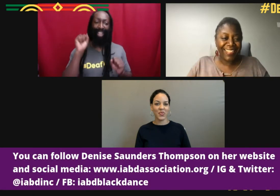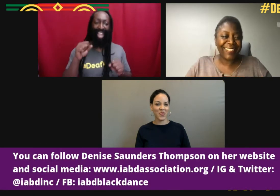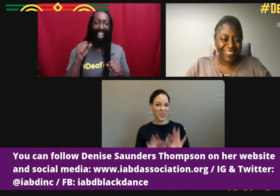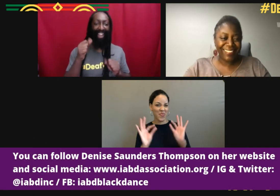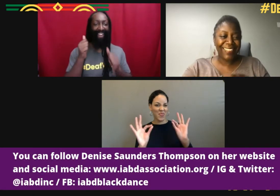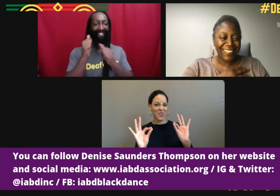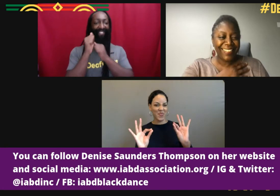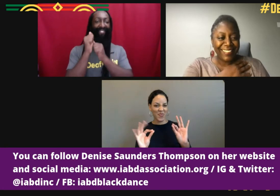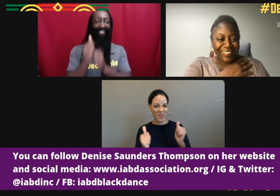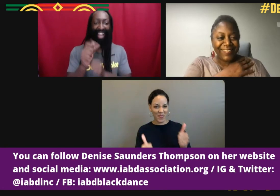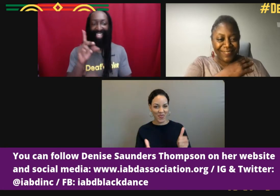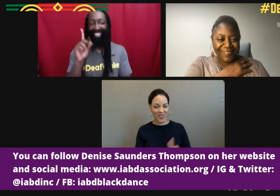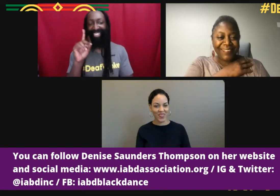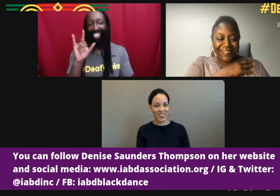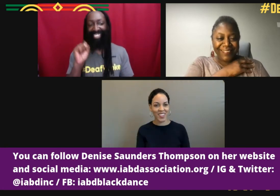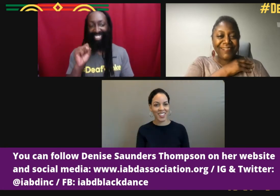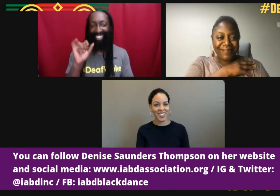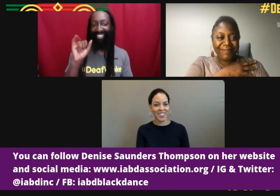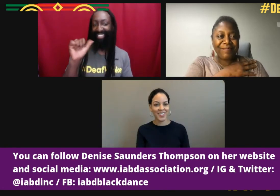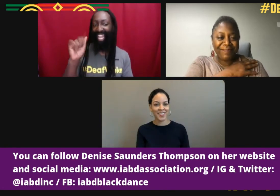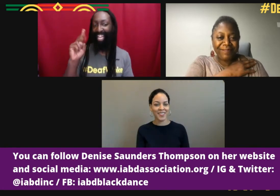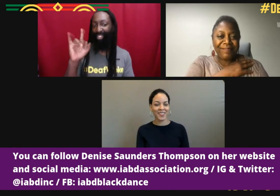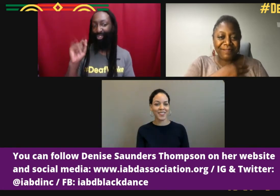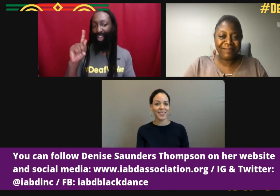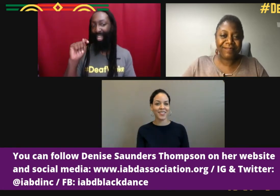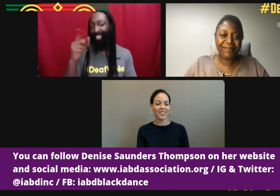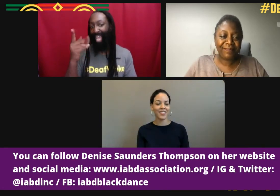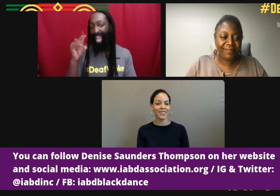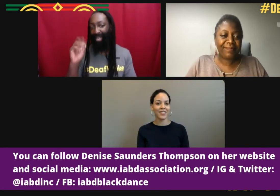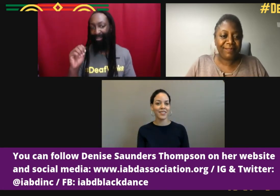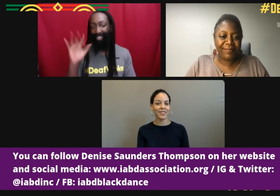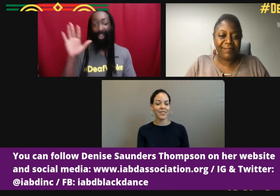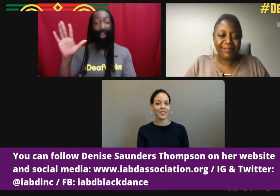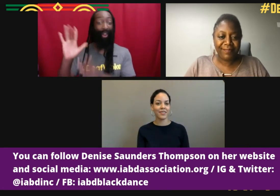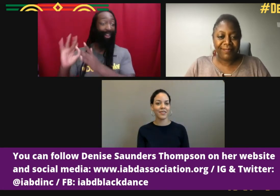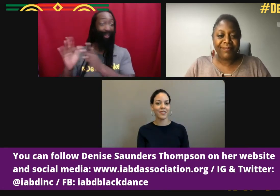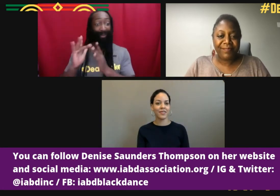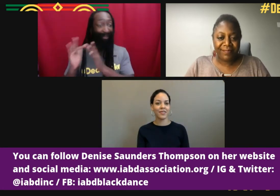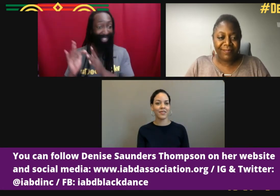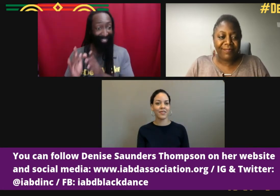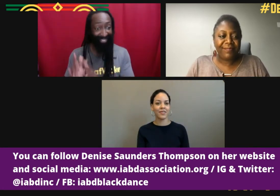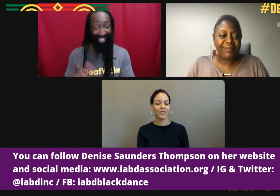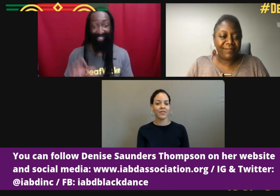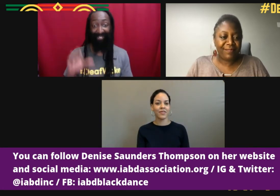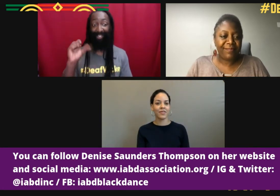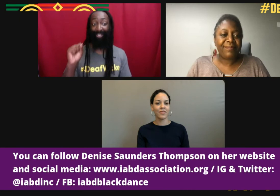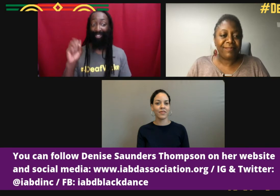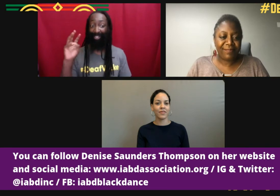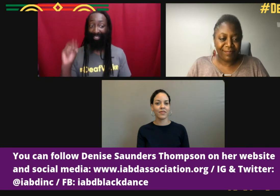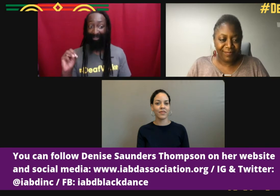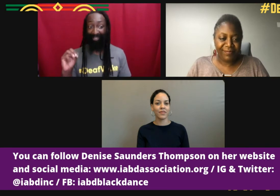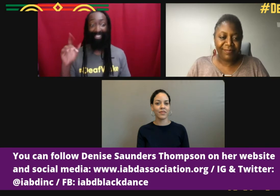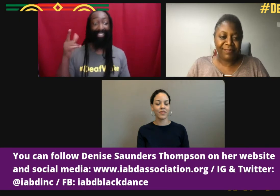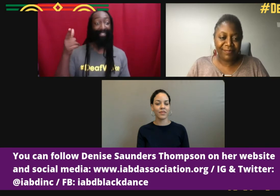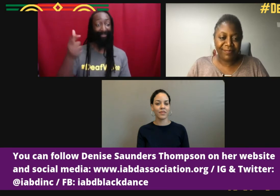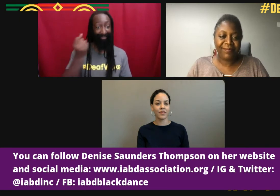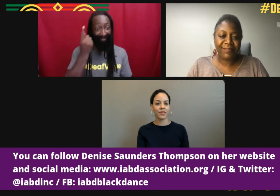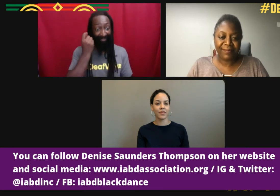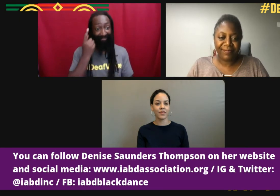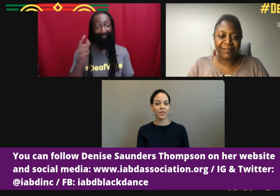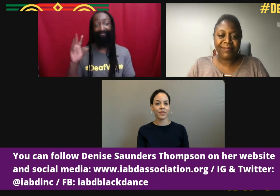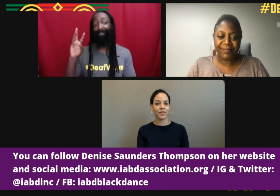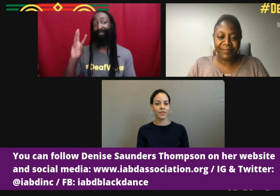Hey. So, yes, you can follow Denise Saunders Thompson on her website and social media.